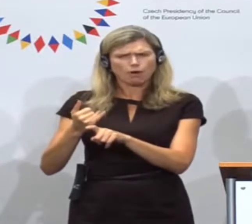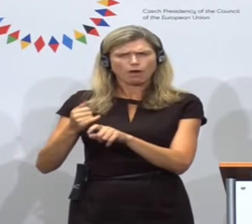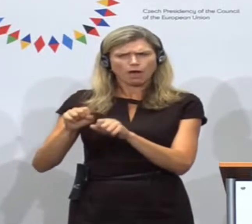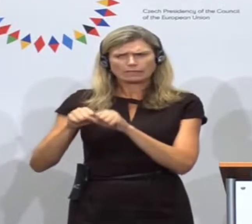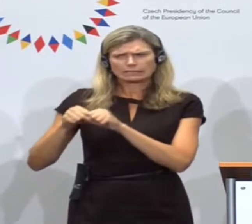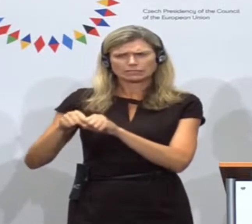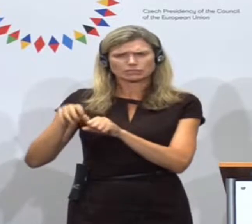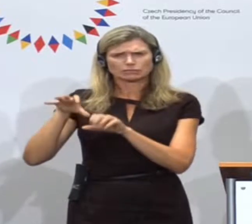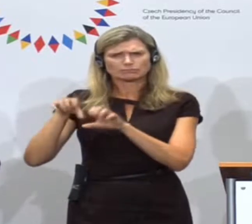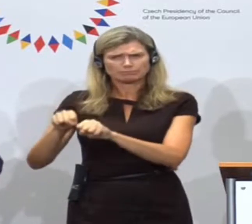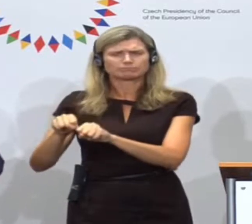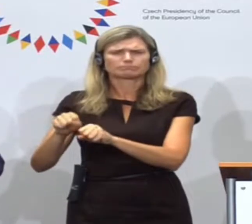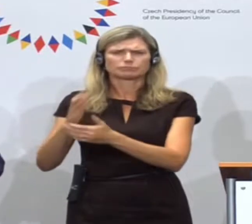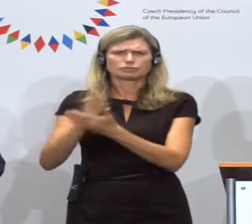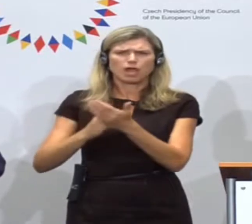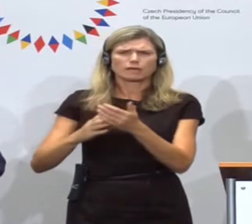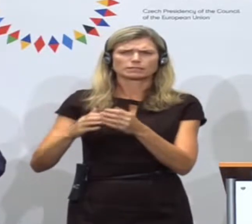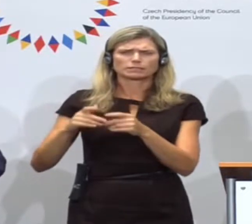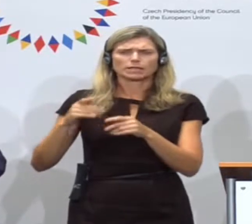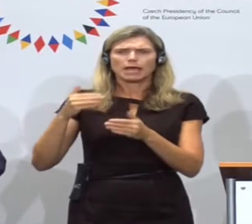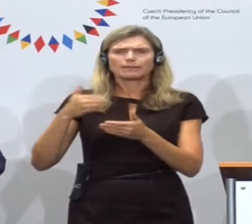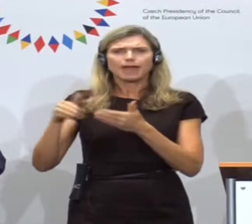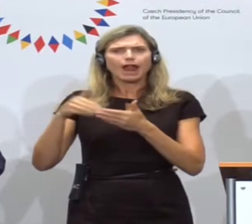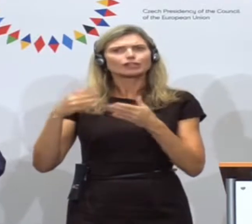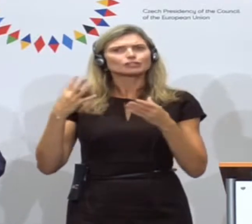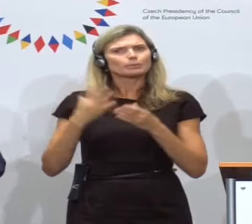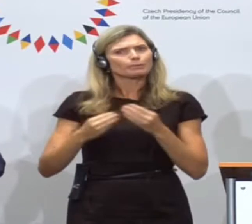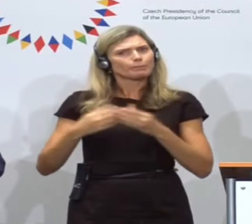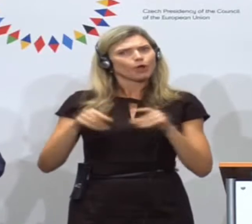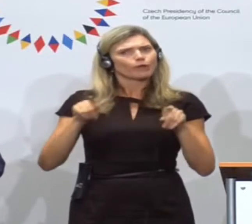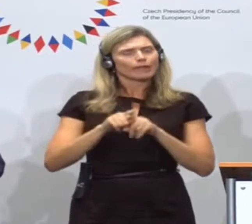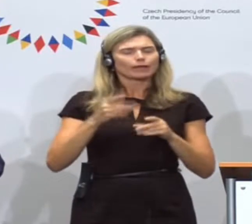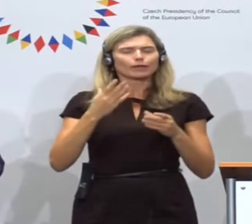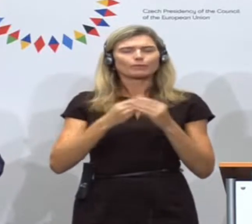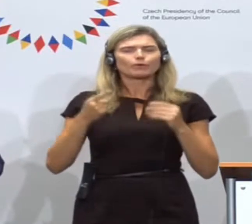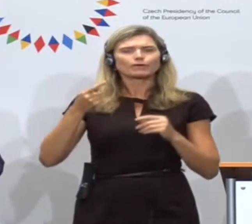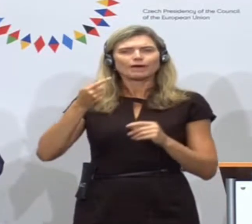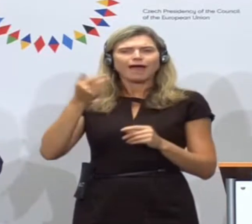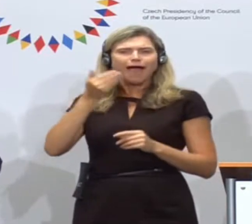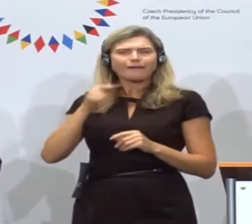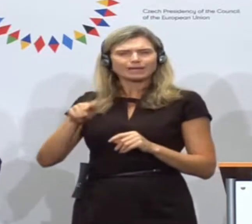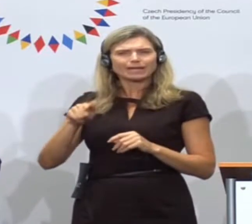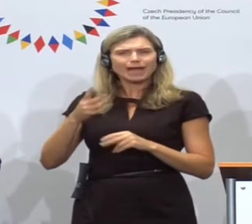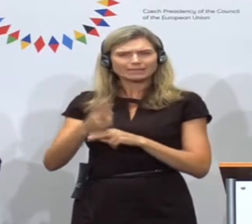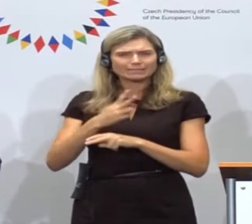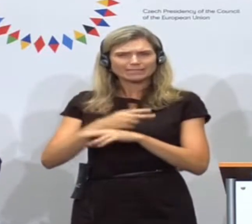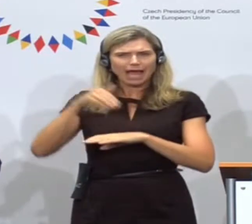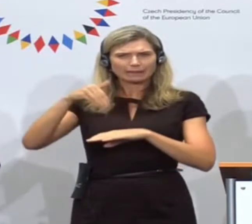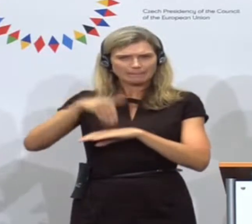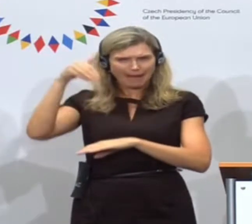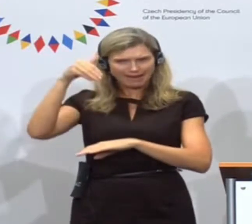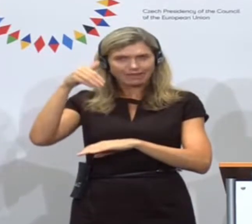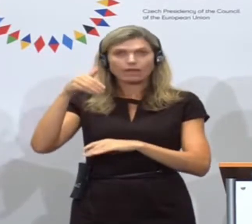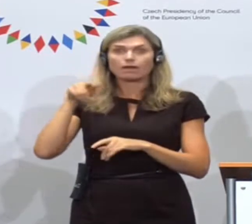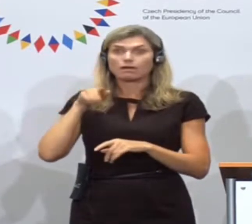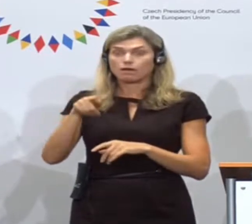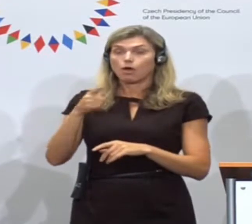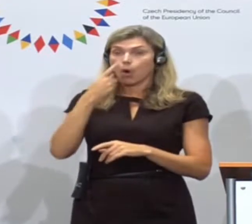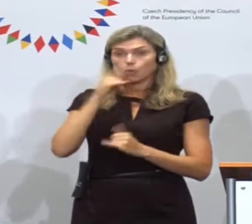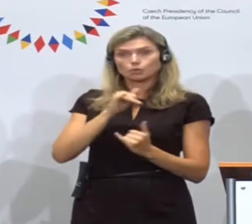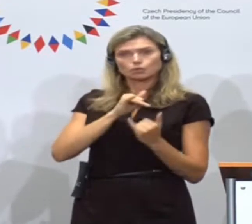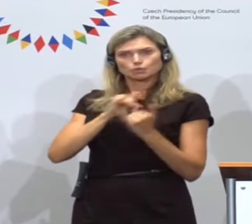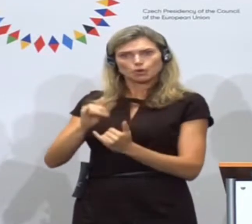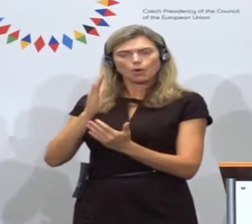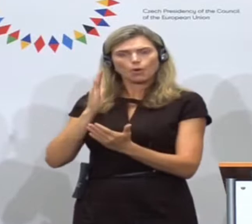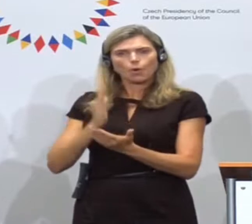African Republic, where Russia is increasing its negative influence through the Wagner Group that has